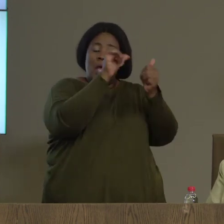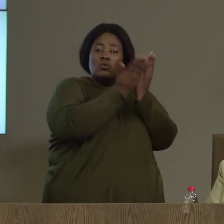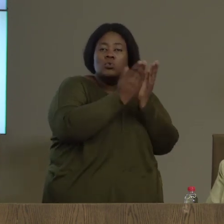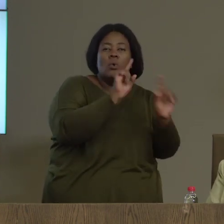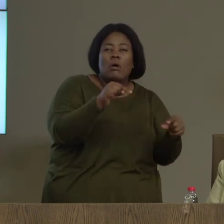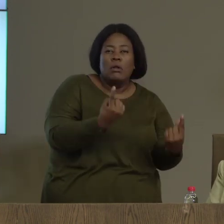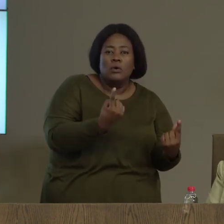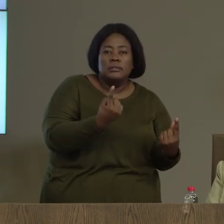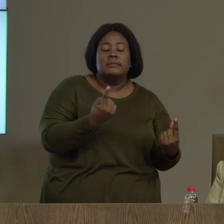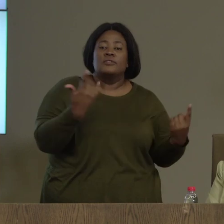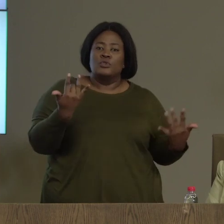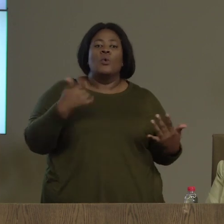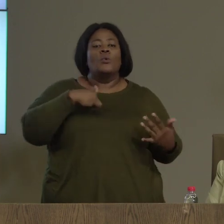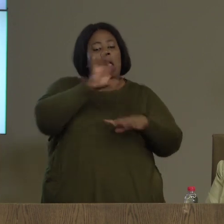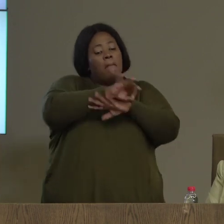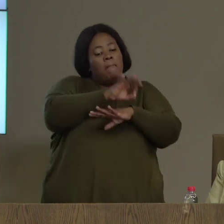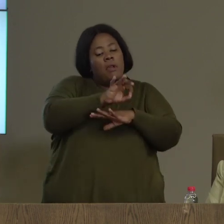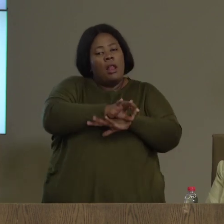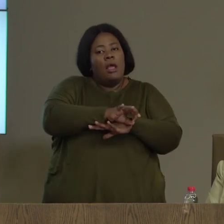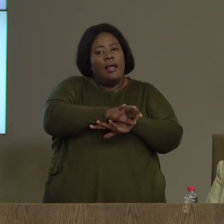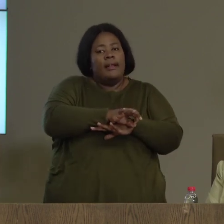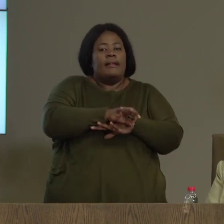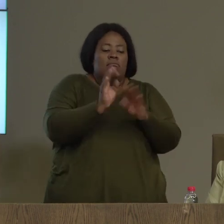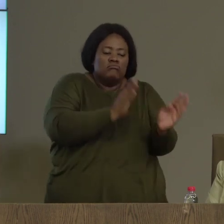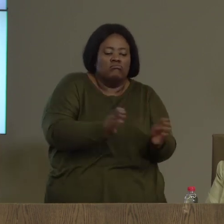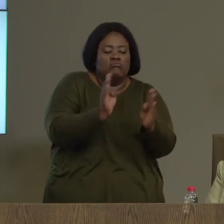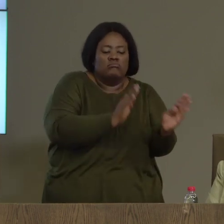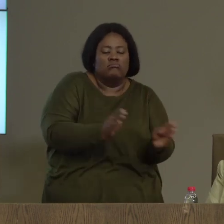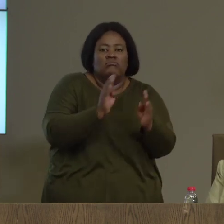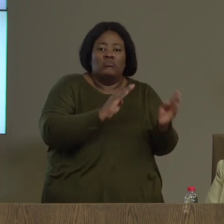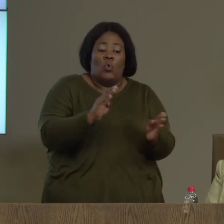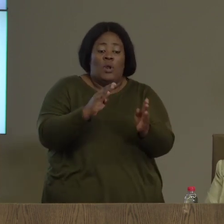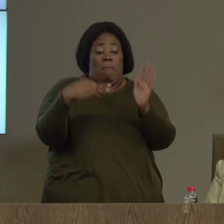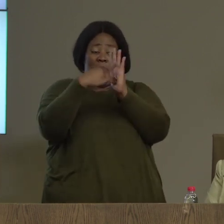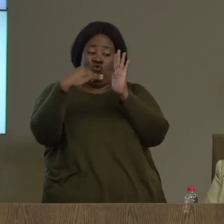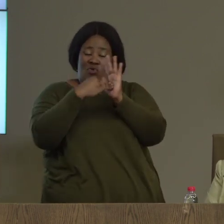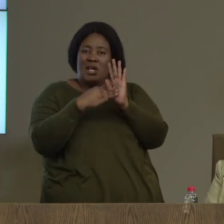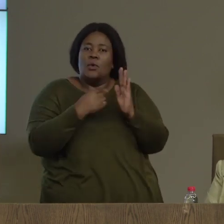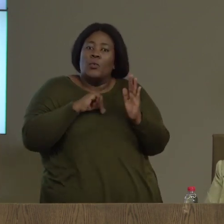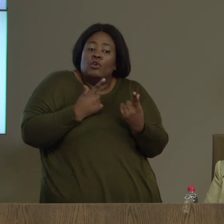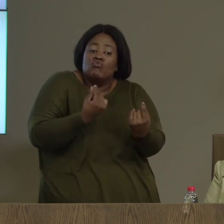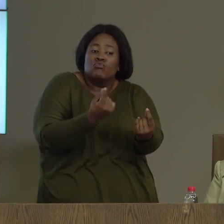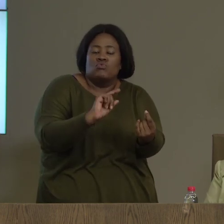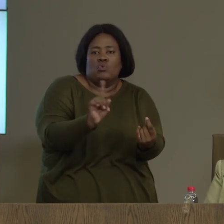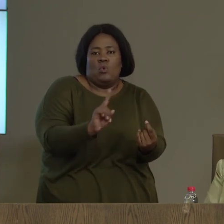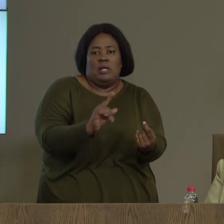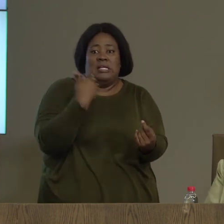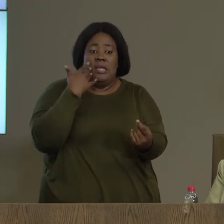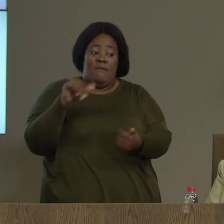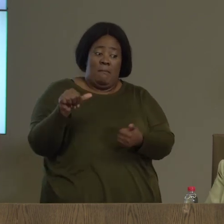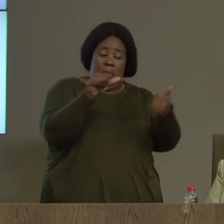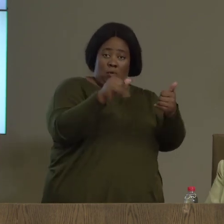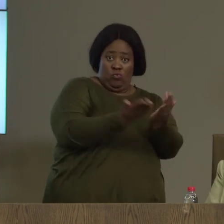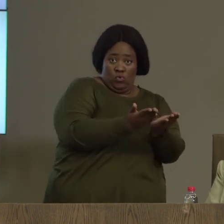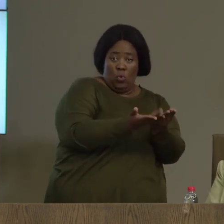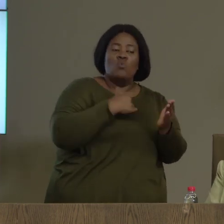to do with the grade 12s? We are preparing that plan. If we do go back, we're also